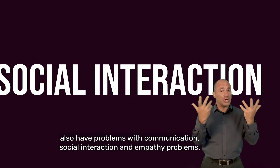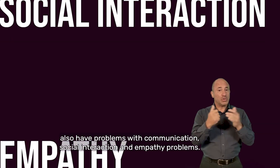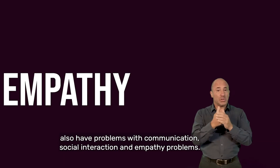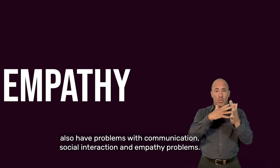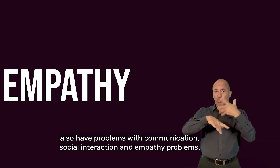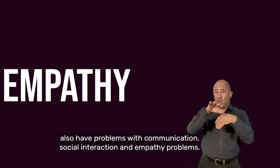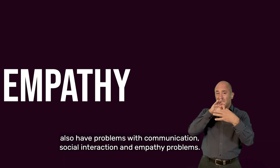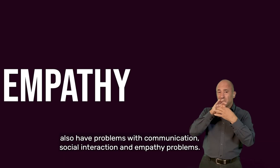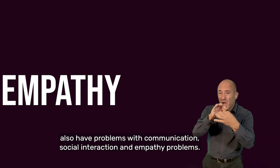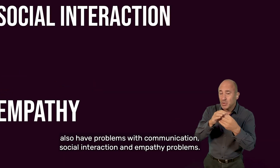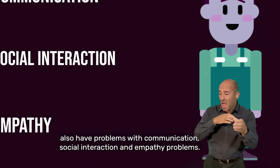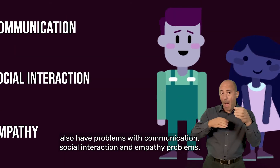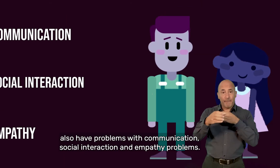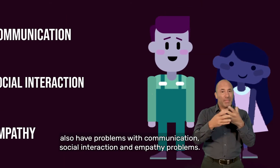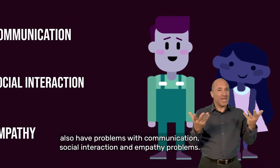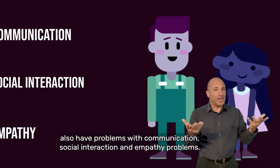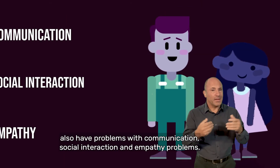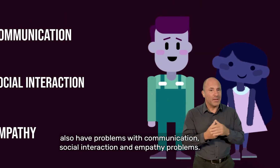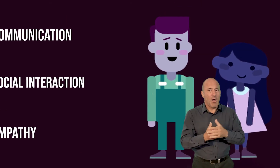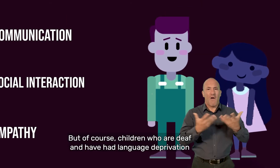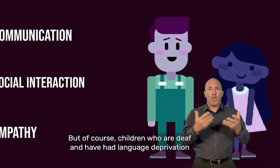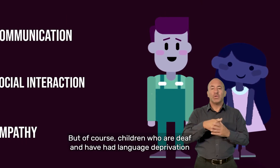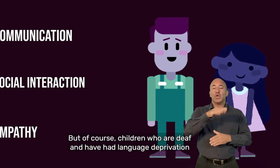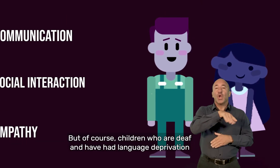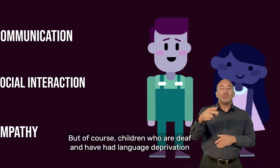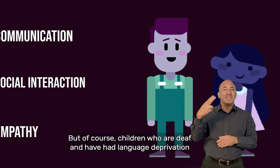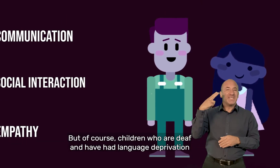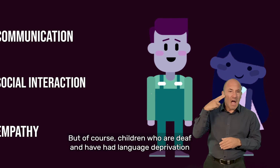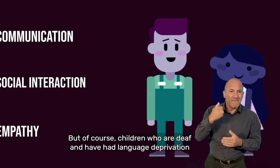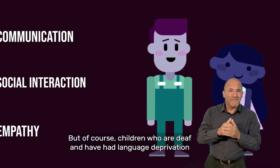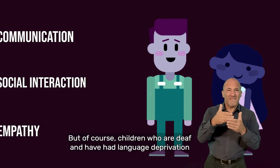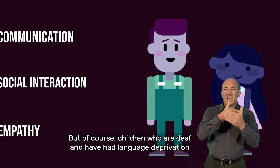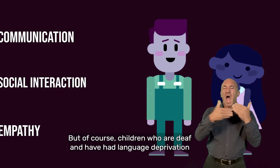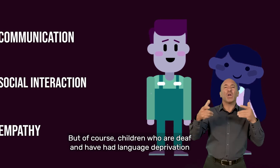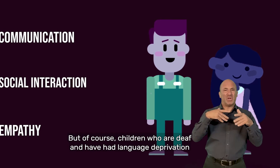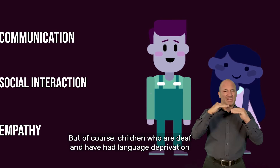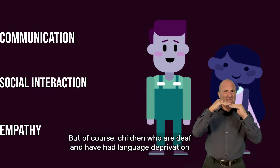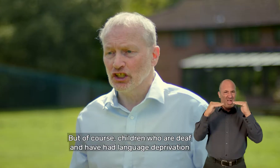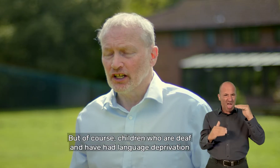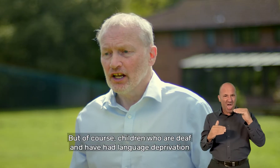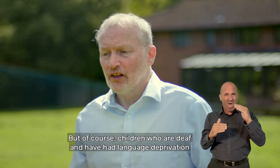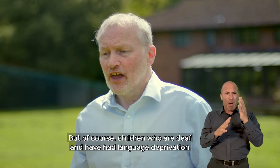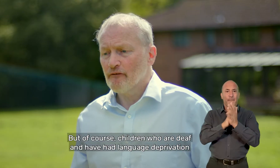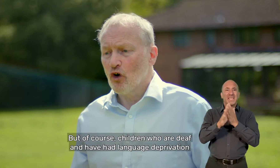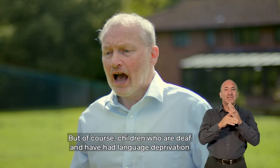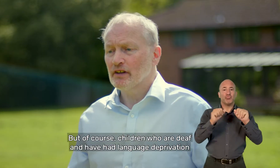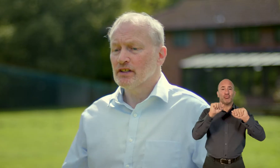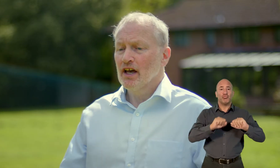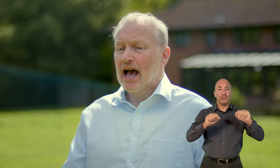interaction, and empathy problems. But of course, children who are deaf and have had language deprivation and therefore haven't had